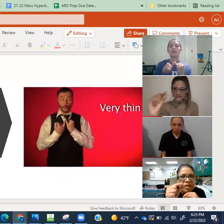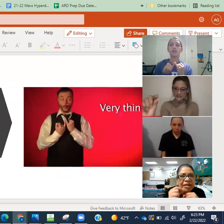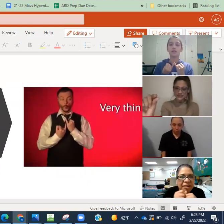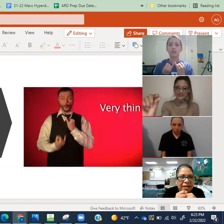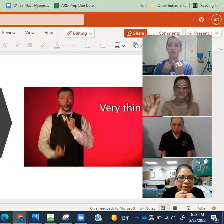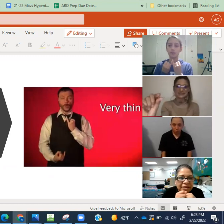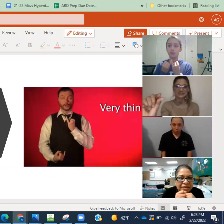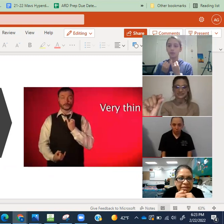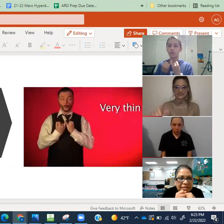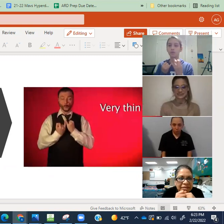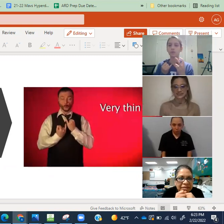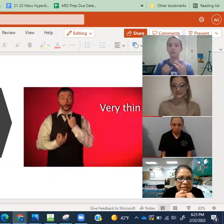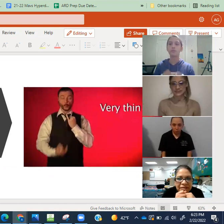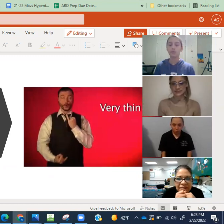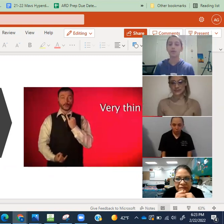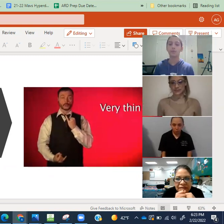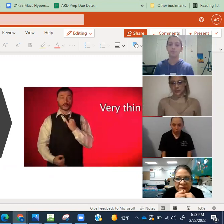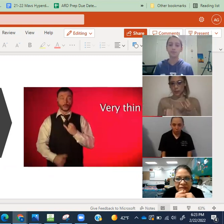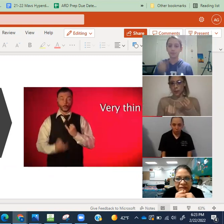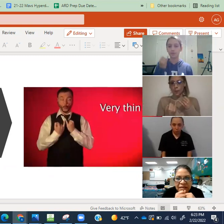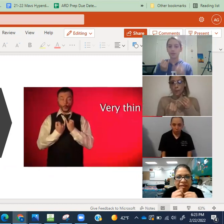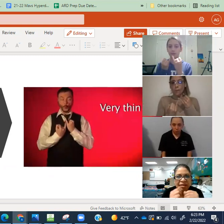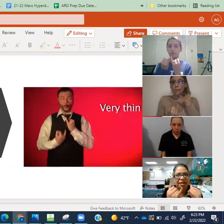Thin. okay. Yeah.